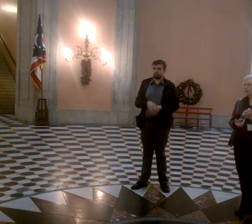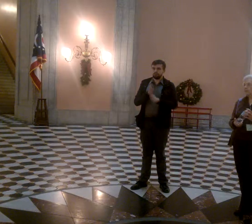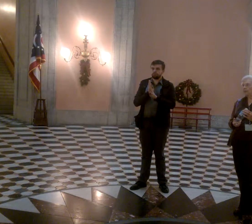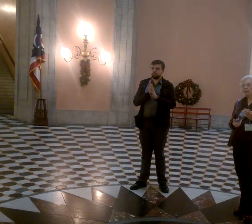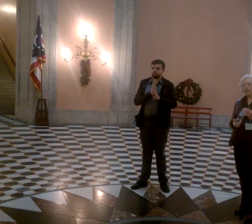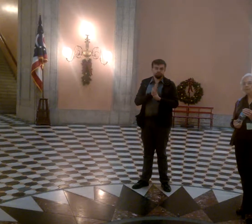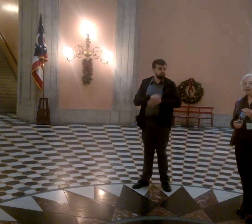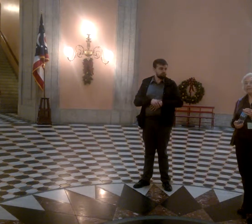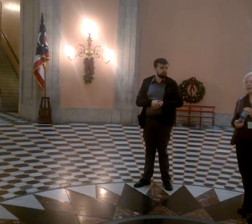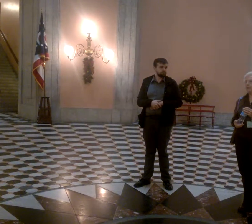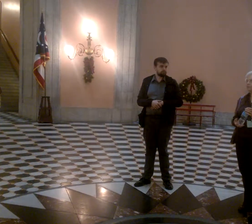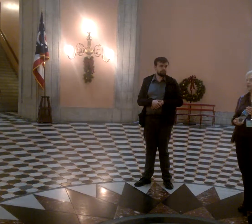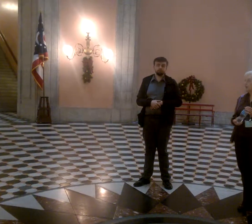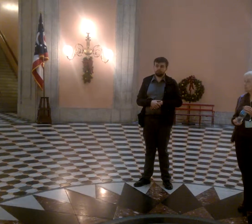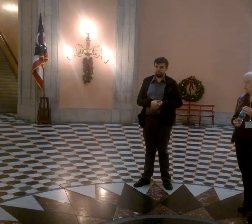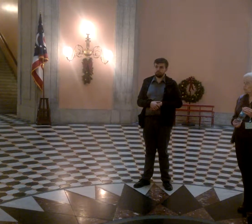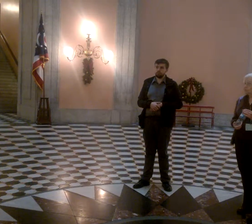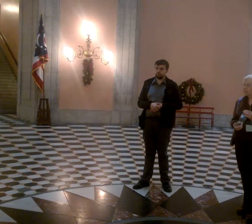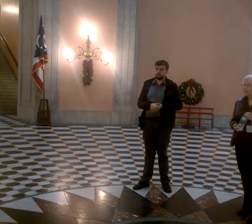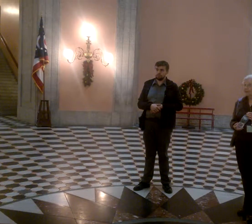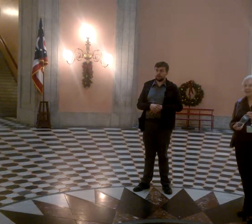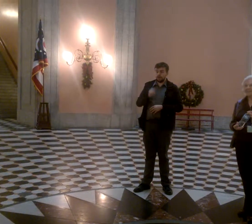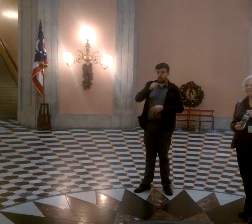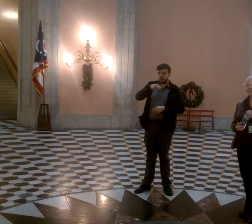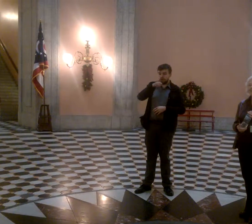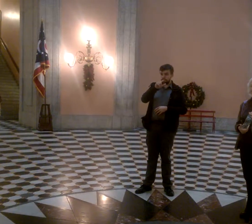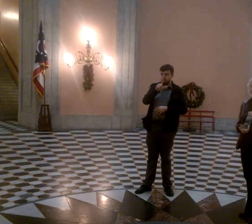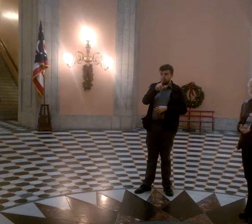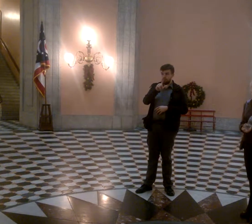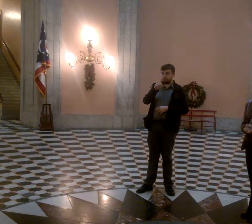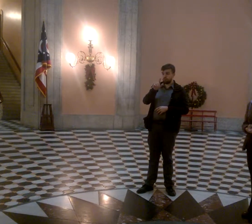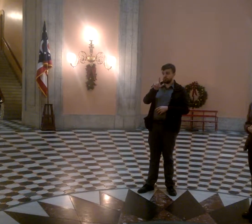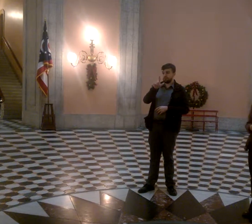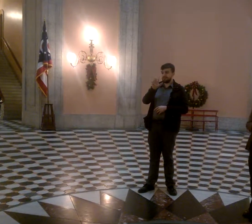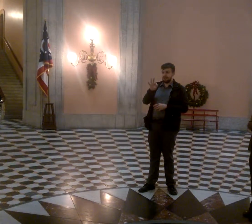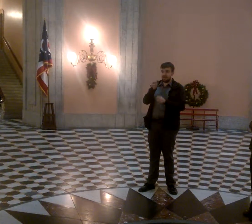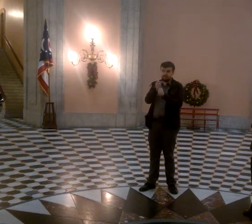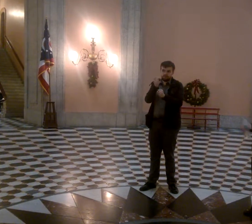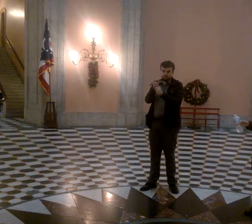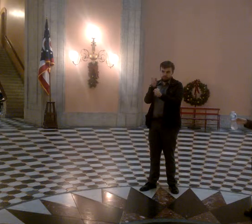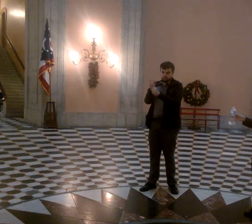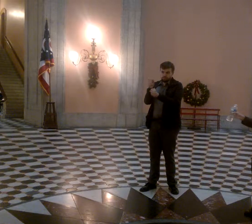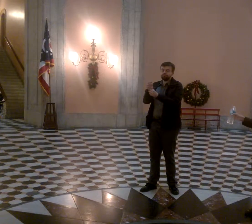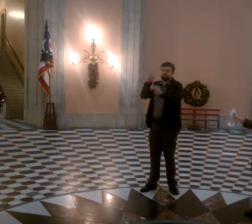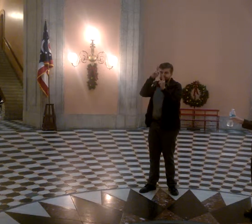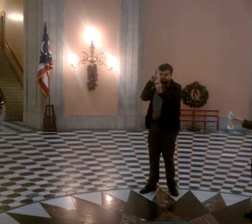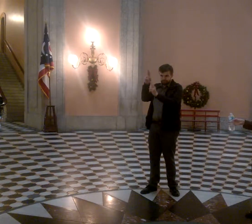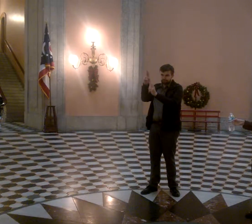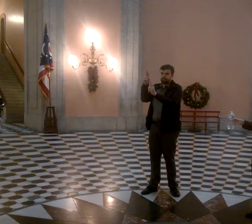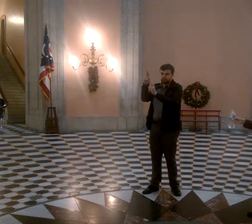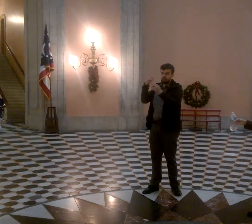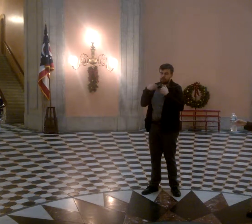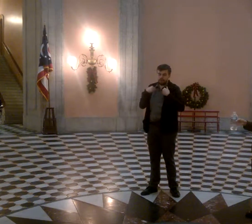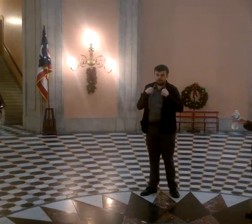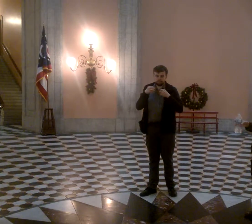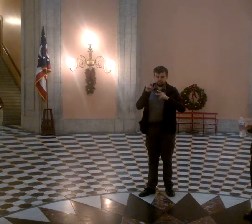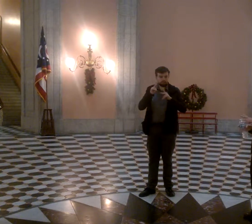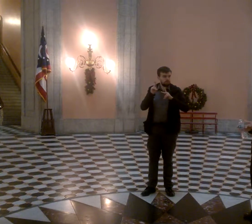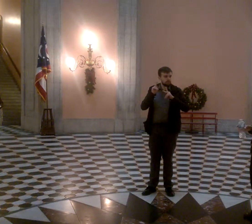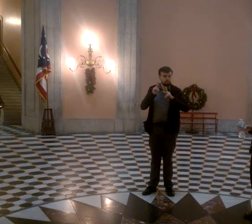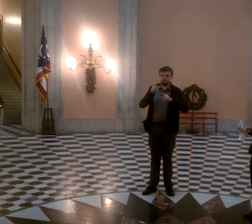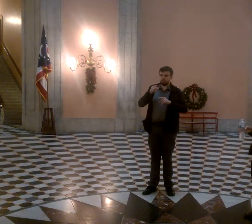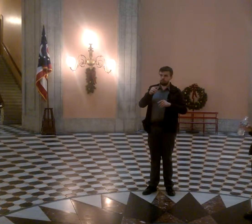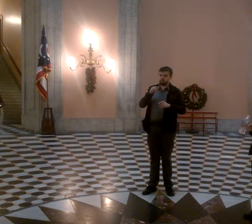We commemorate that every April the 29th. Have an honor guard here and a